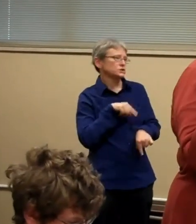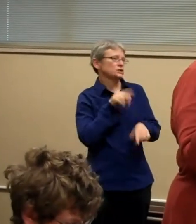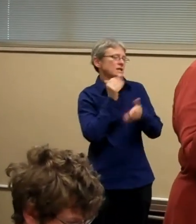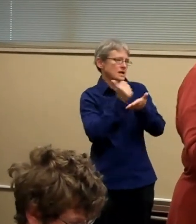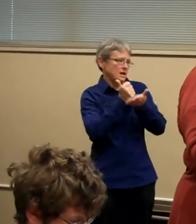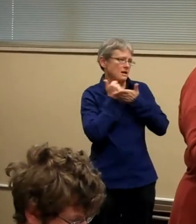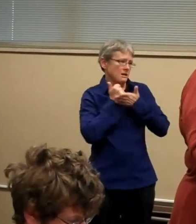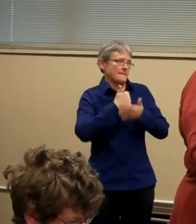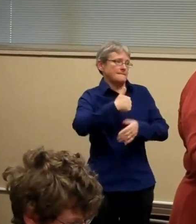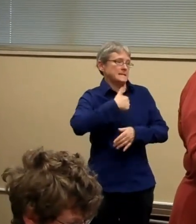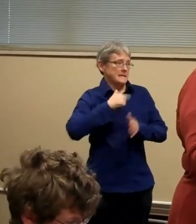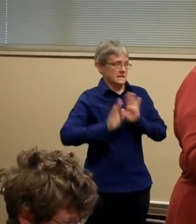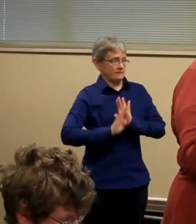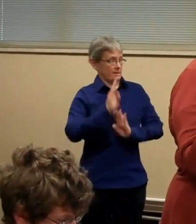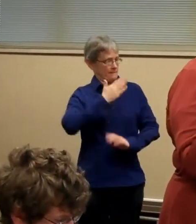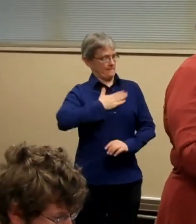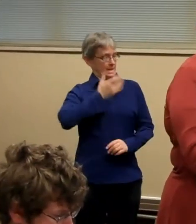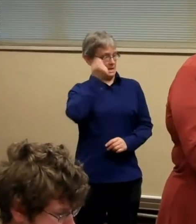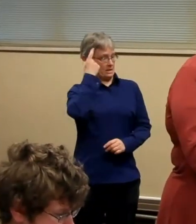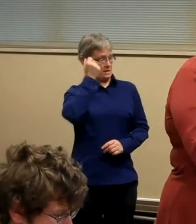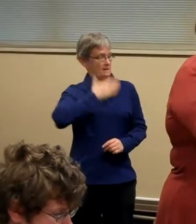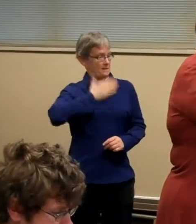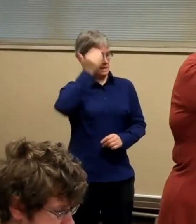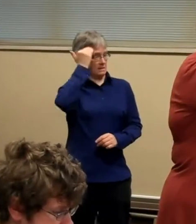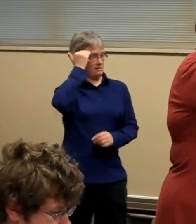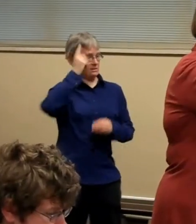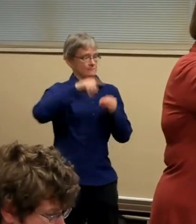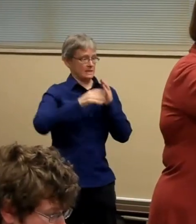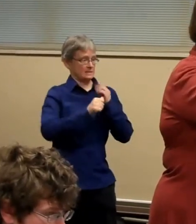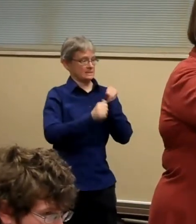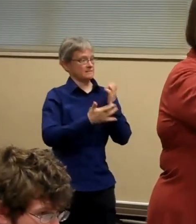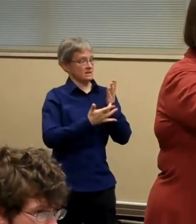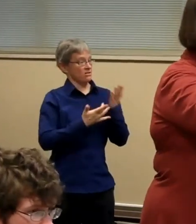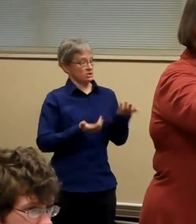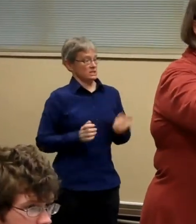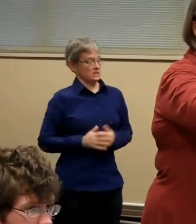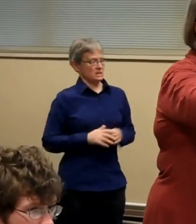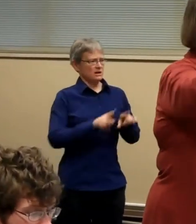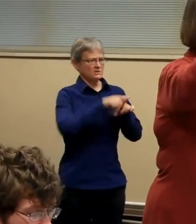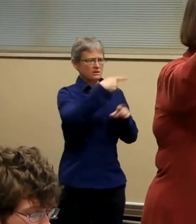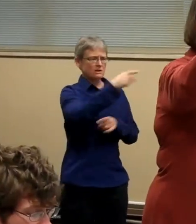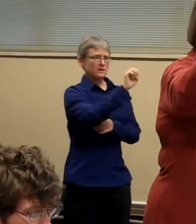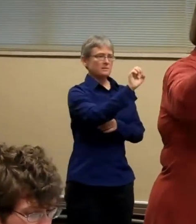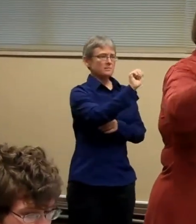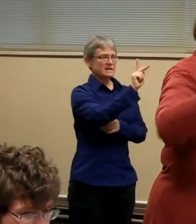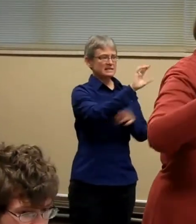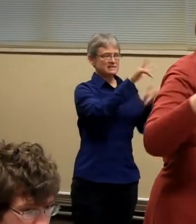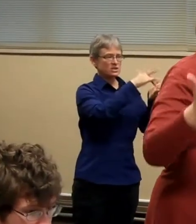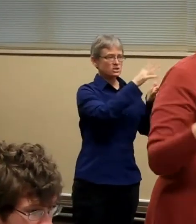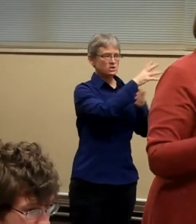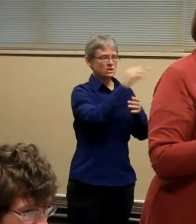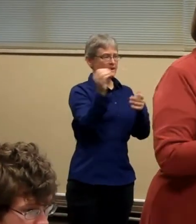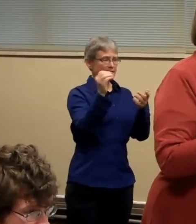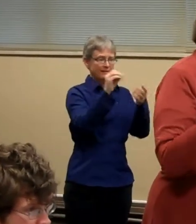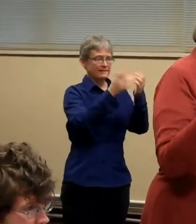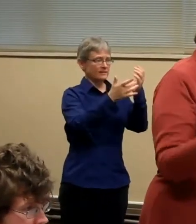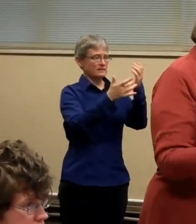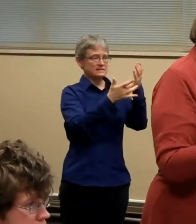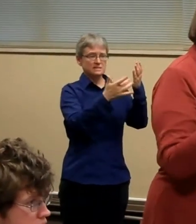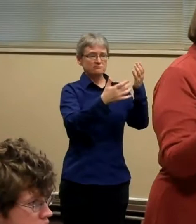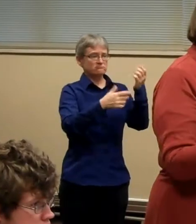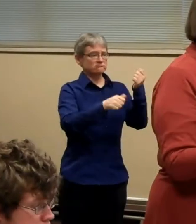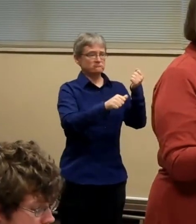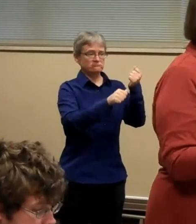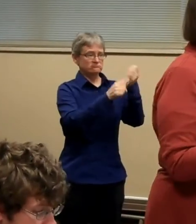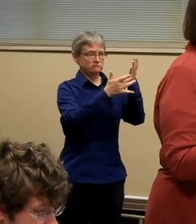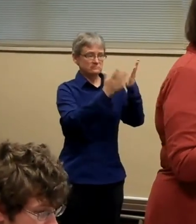my knowledge about what we should be doing with assistive technology, and also the Peak Center, and also Assistive Technology Partners, to really